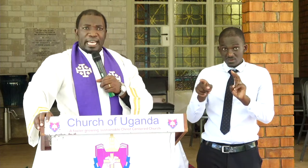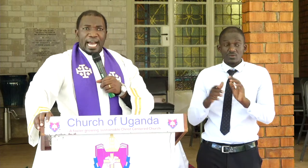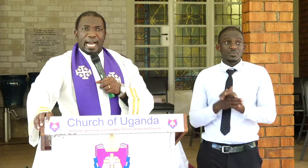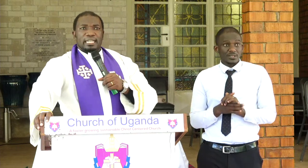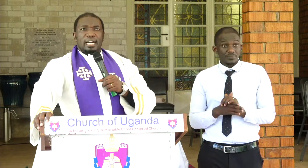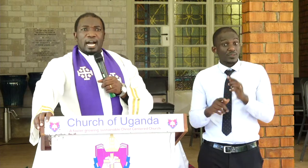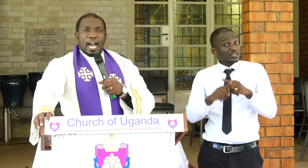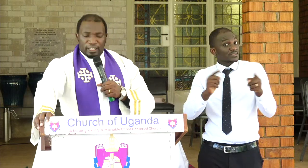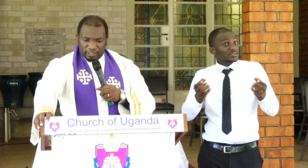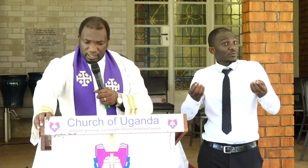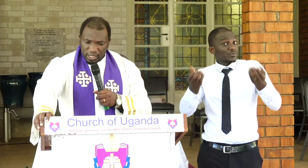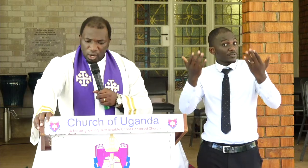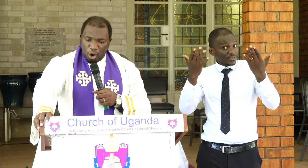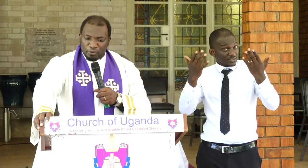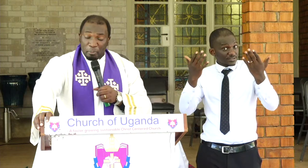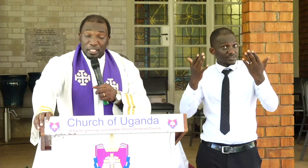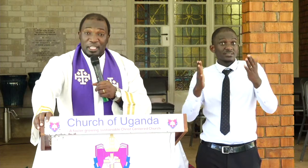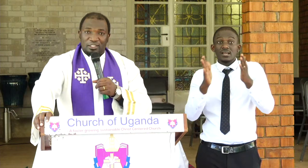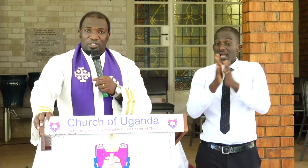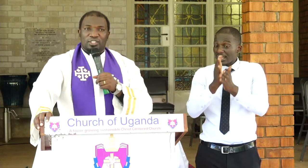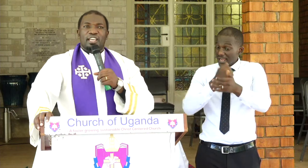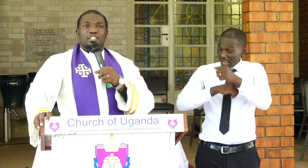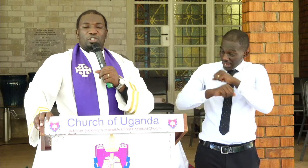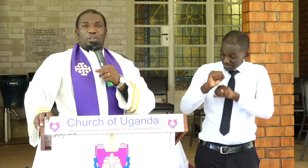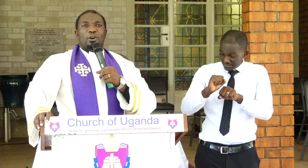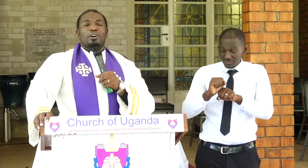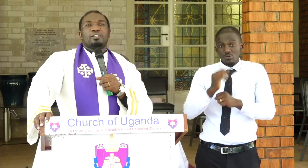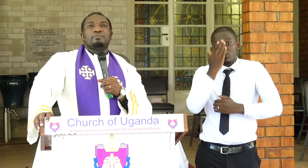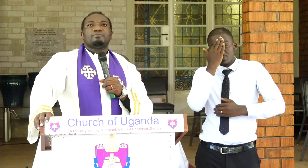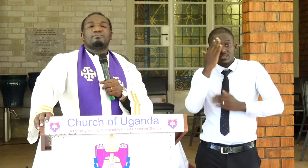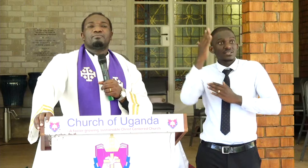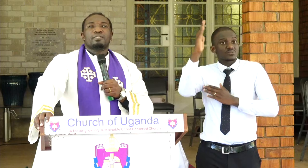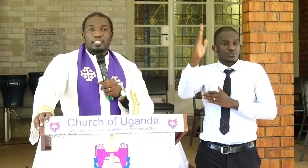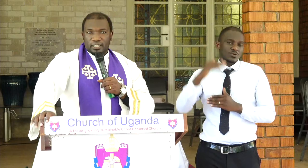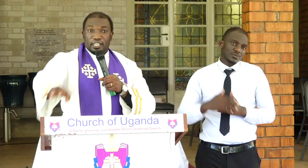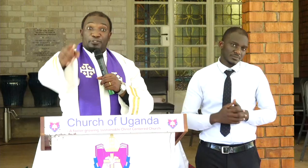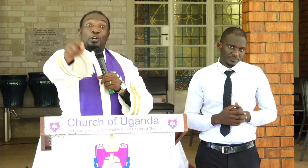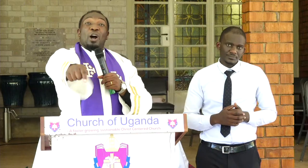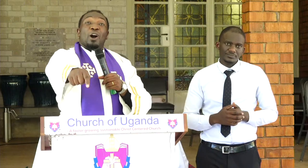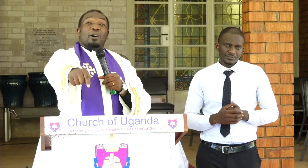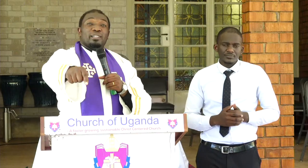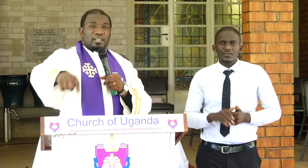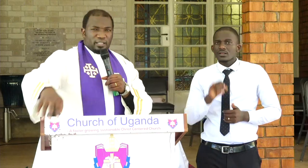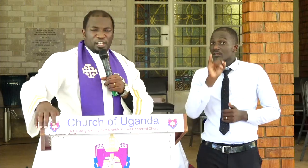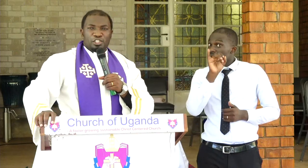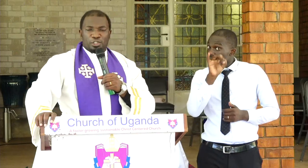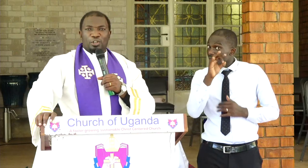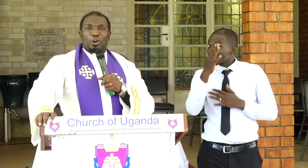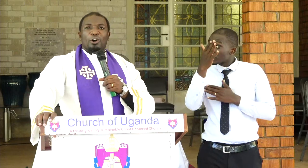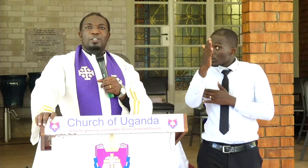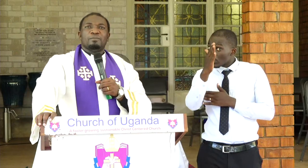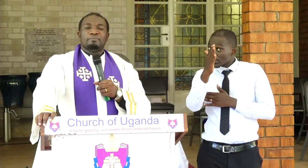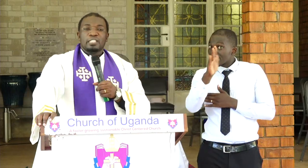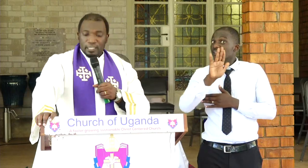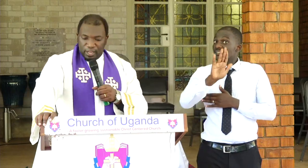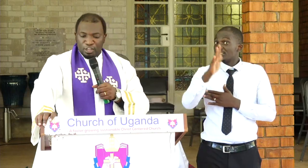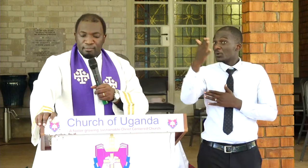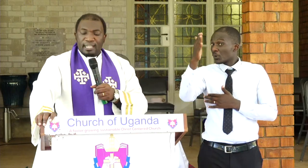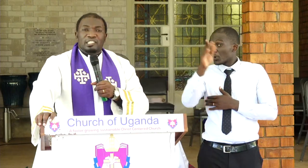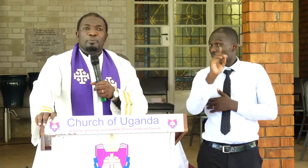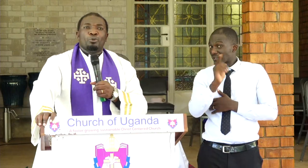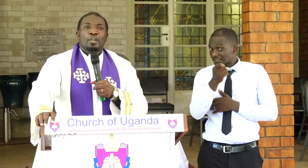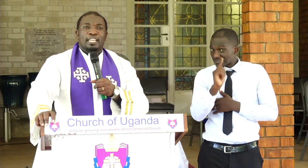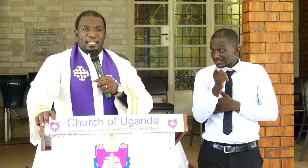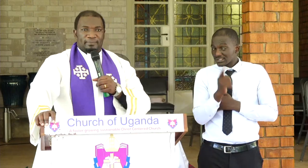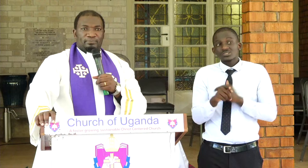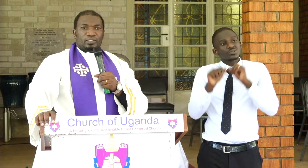Sacrifice and act of obedience to God. If God is your God, then you